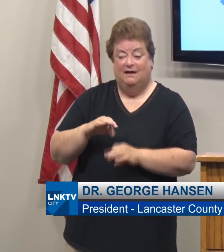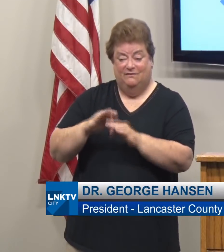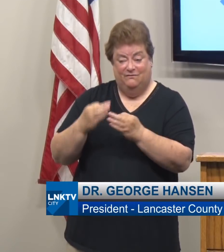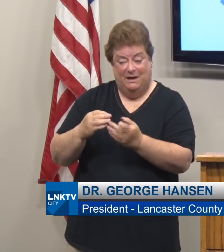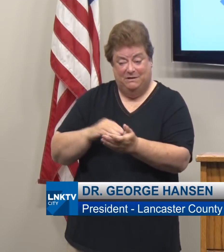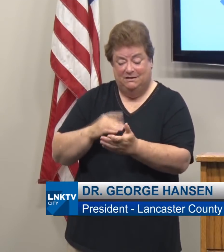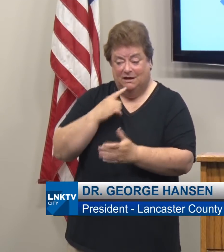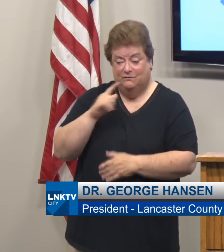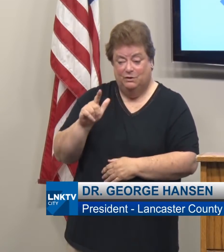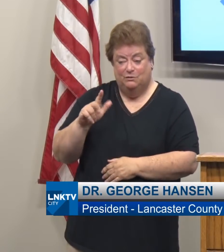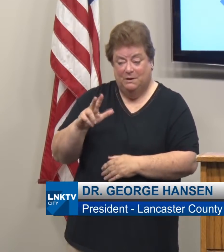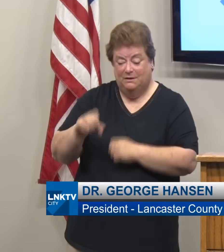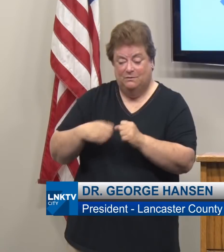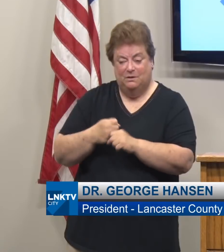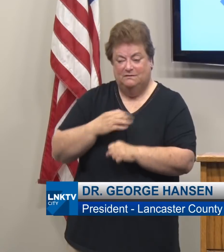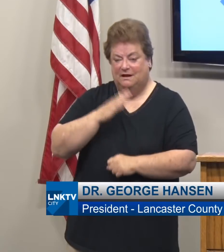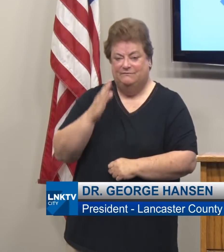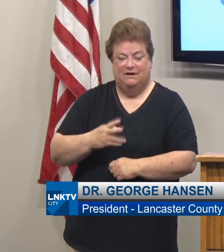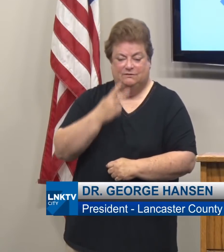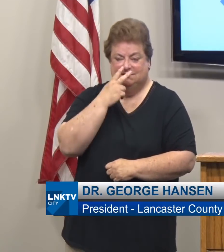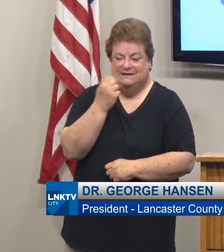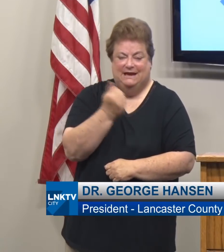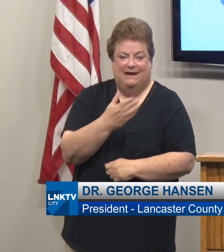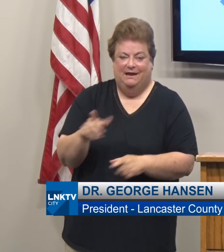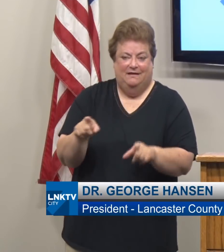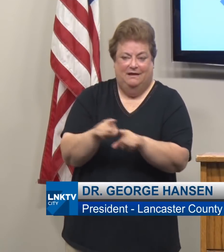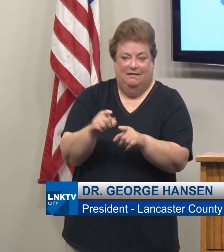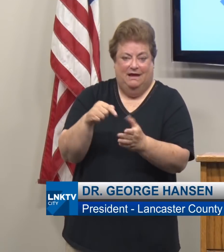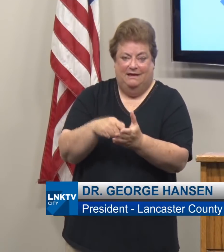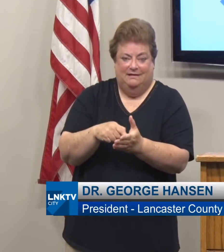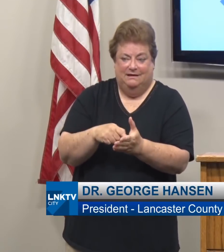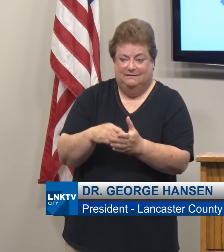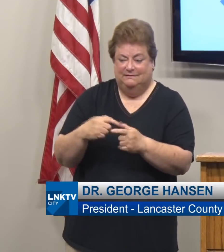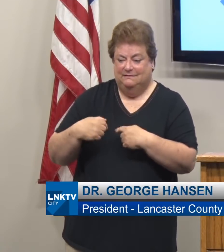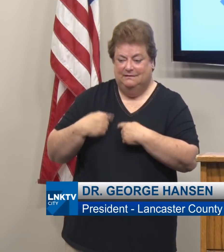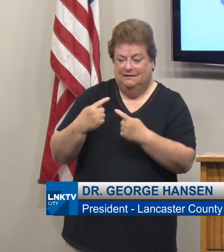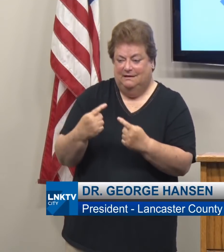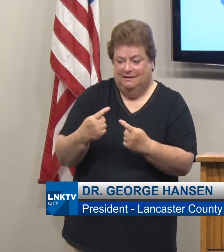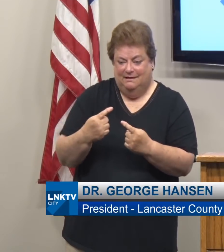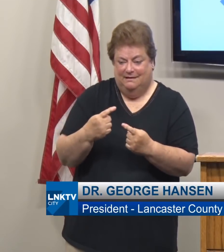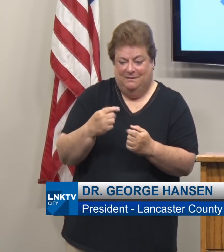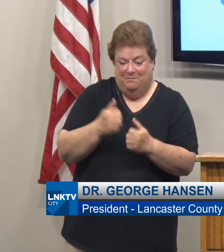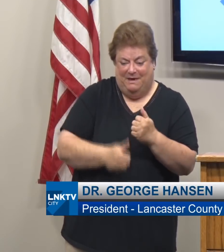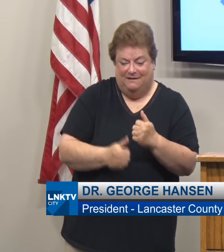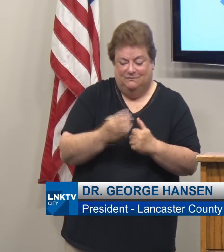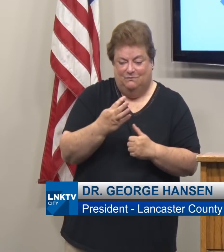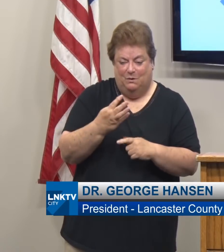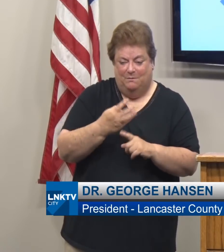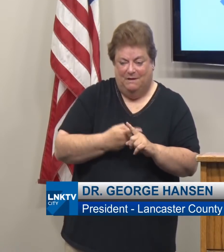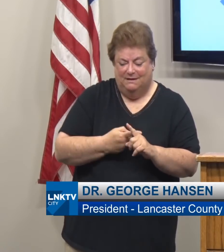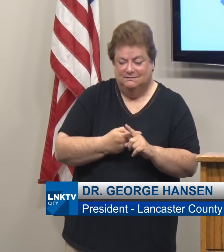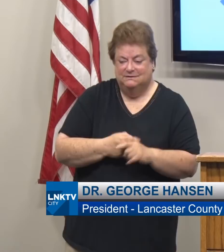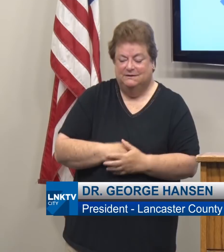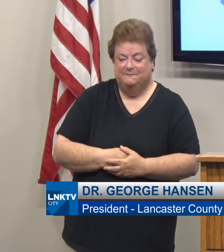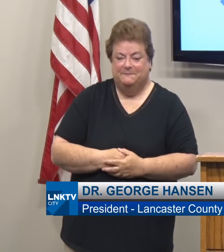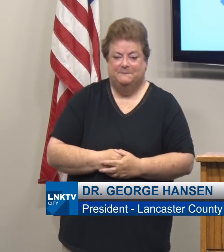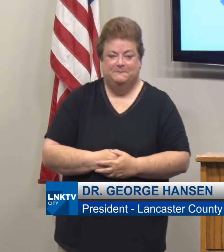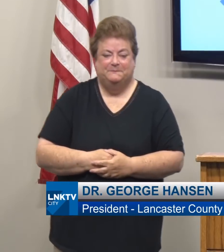and I don't think I've run up against anything as difficult as we've seen ourselves in the last 4 months, as divisive as what we've been in the middle